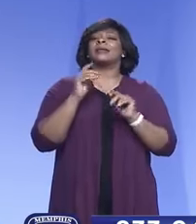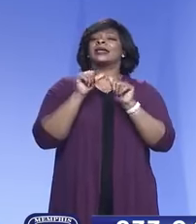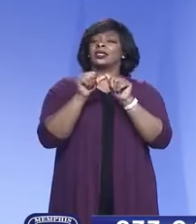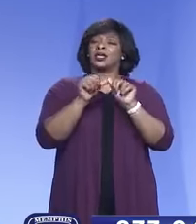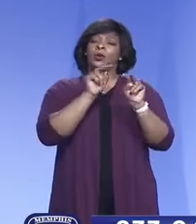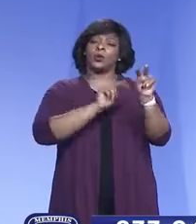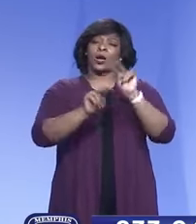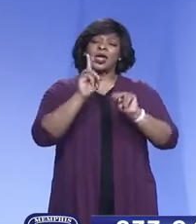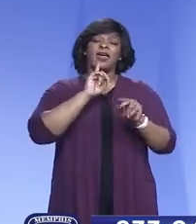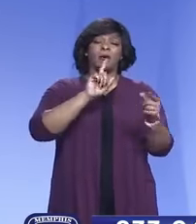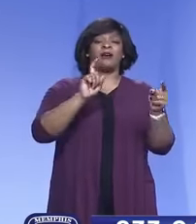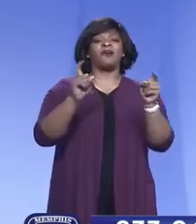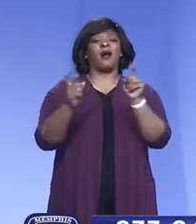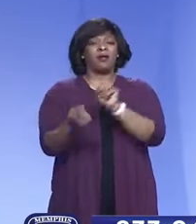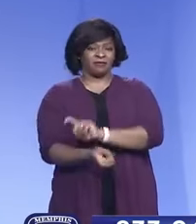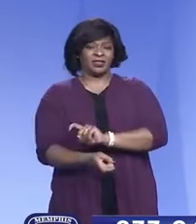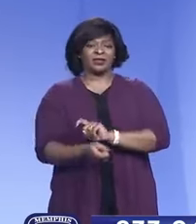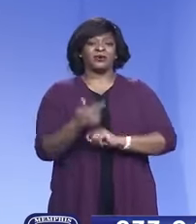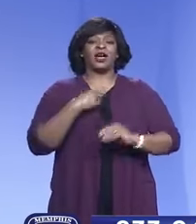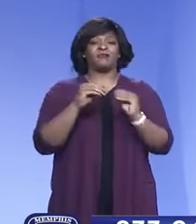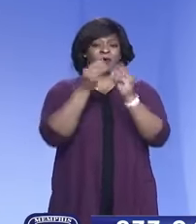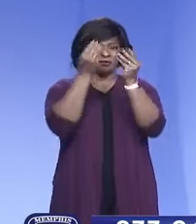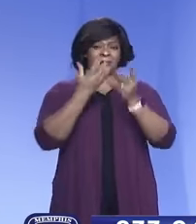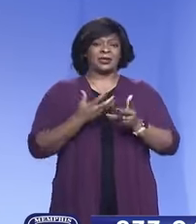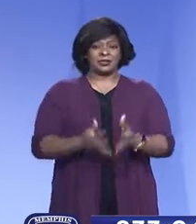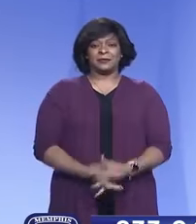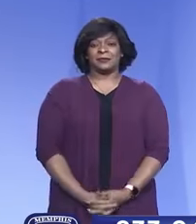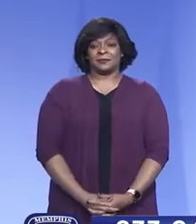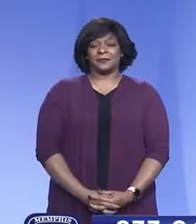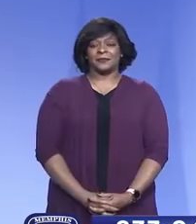that'll evolve as we have more information.